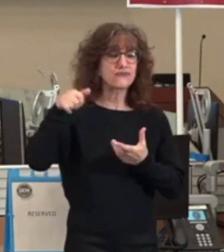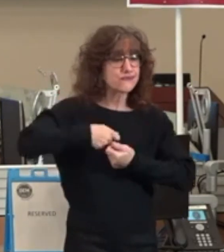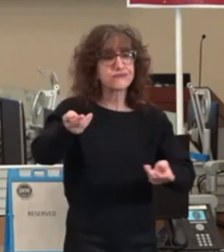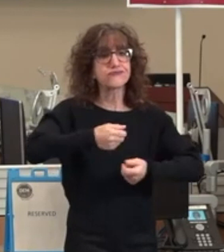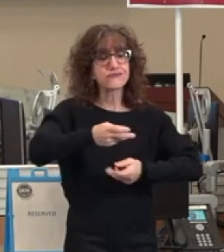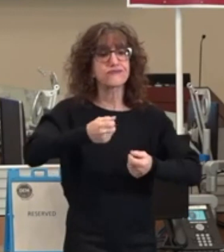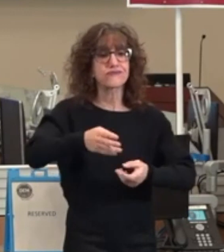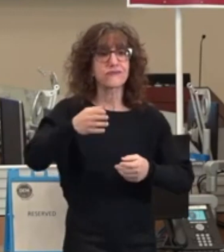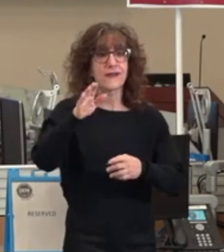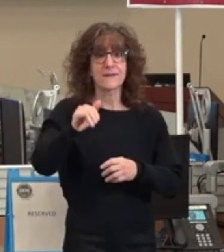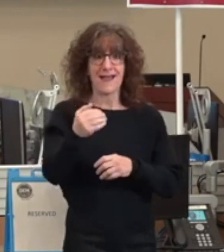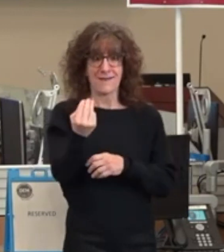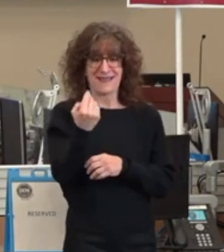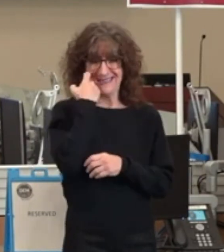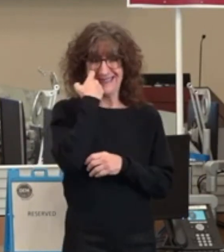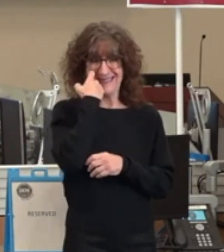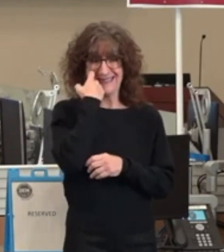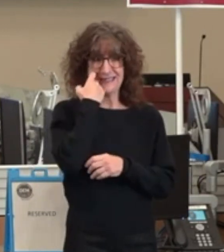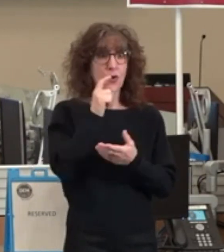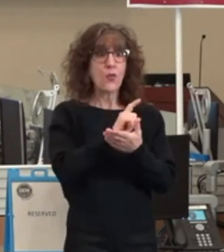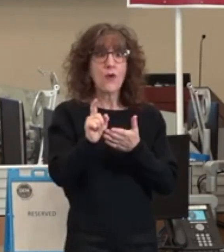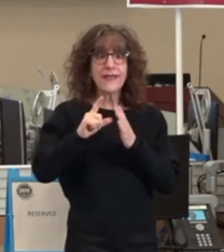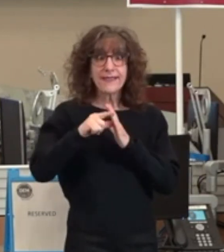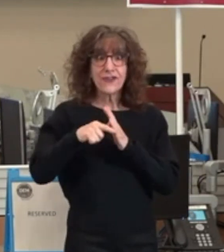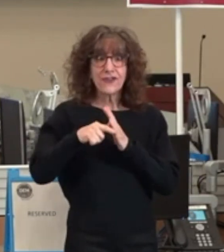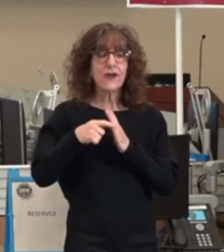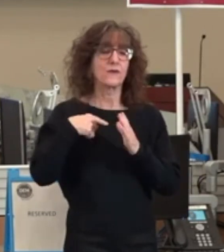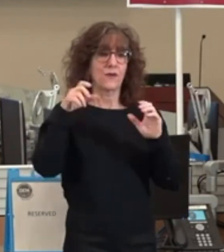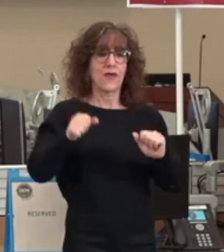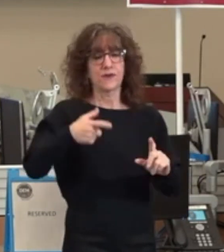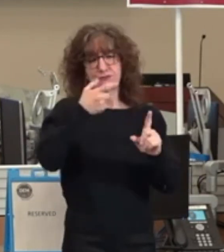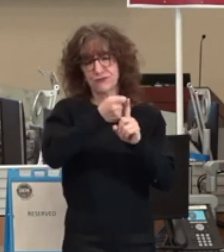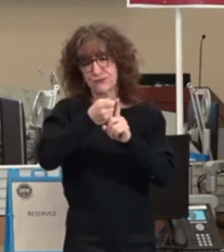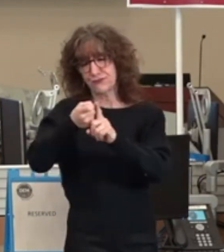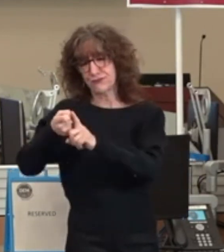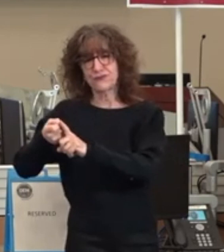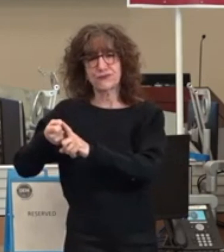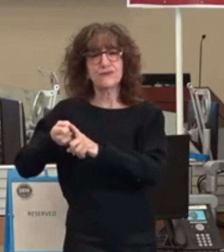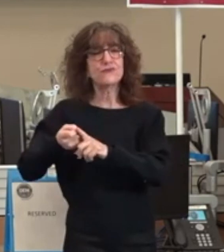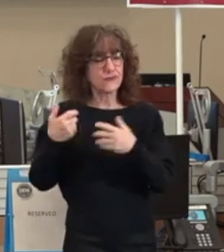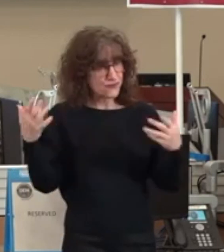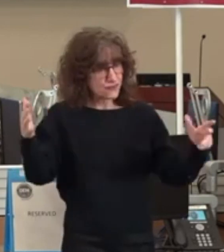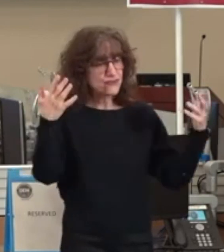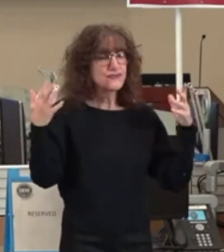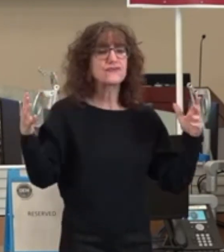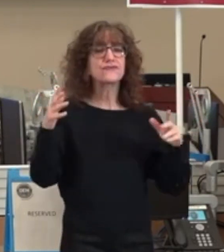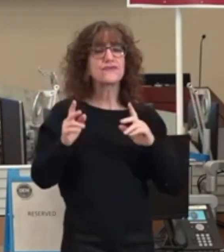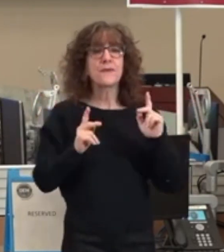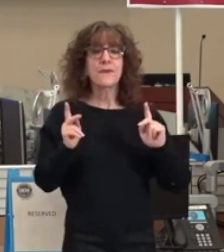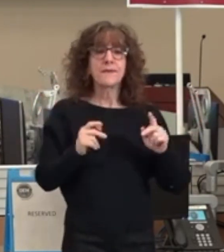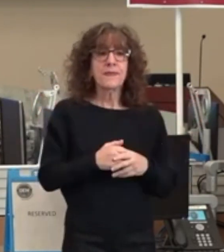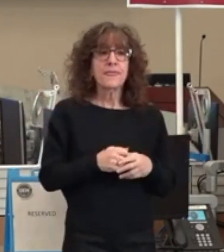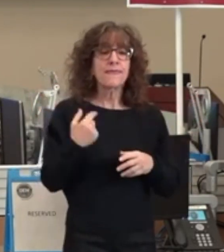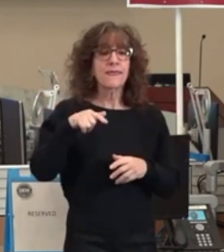administered by Monday of this week, so within a week, we were able to get those doses into the arms of Prince Georgians. We